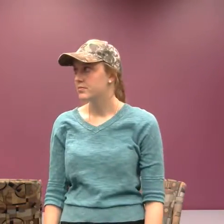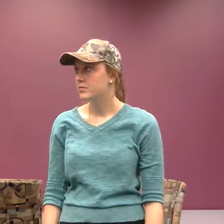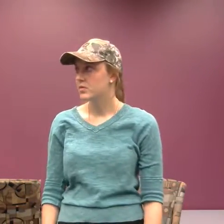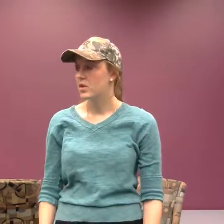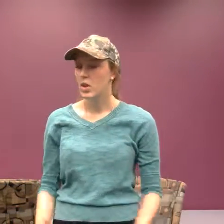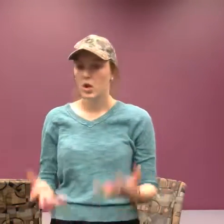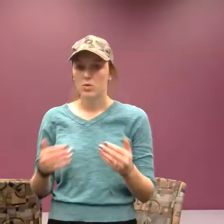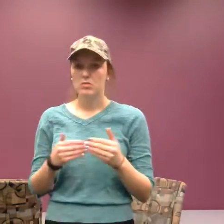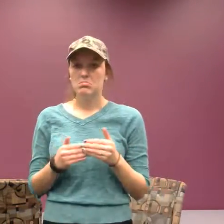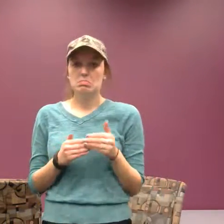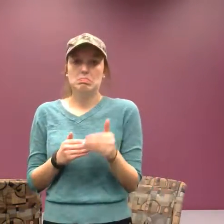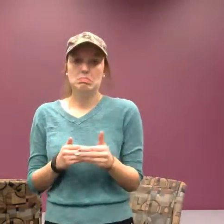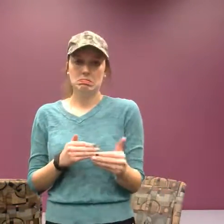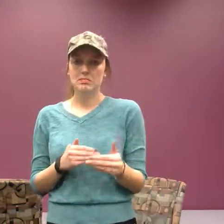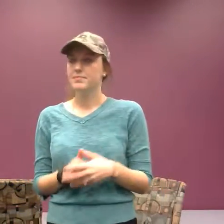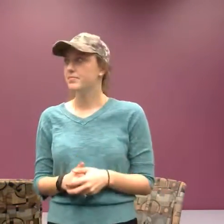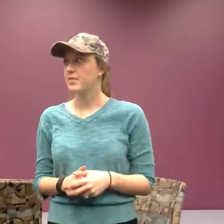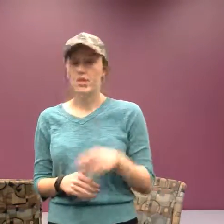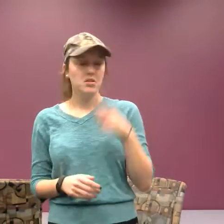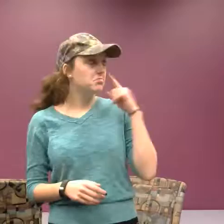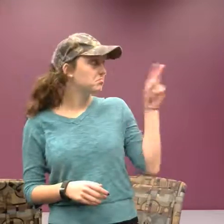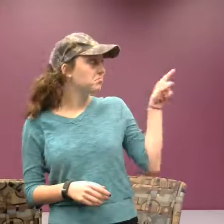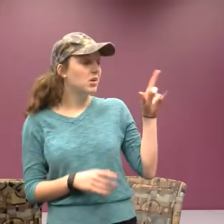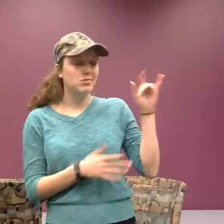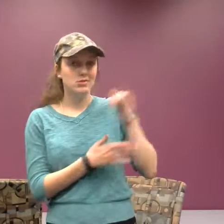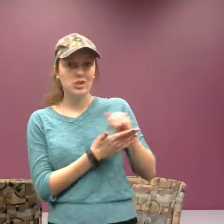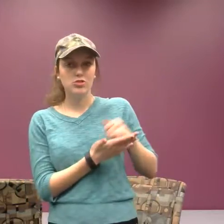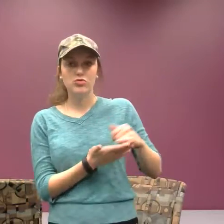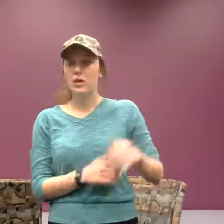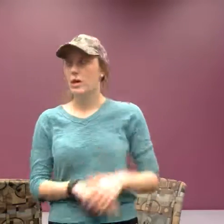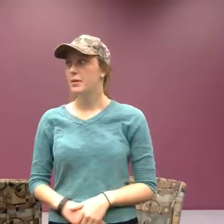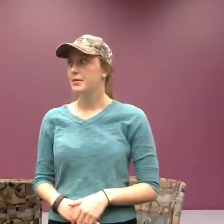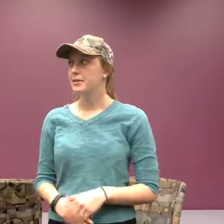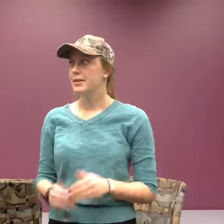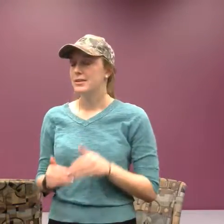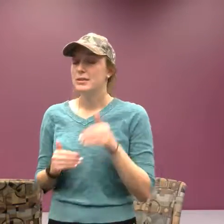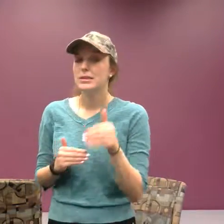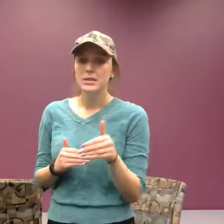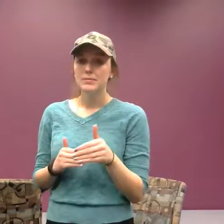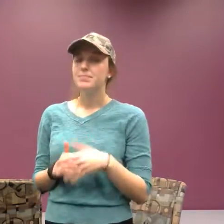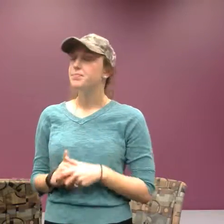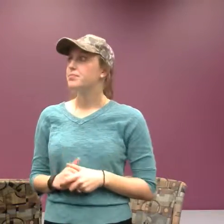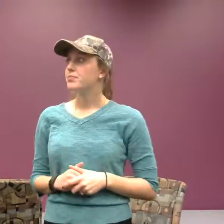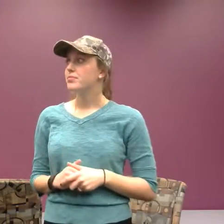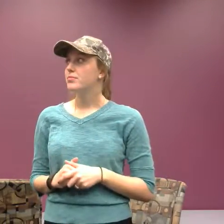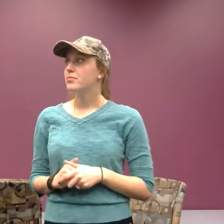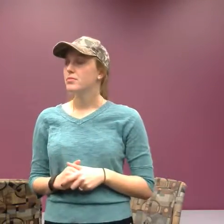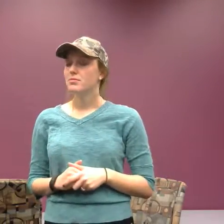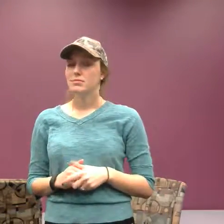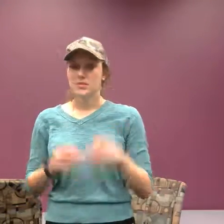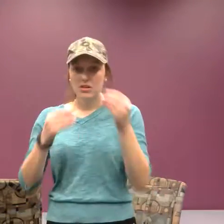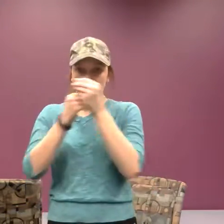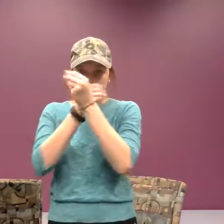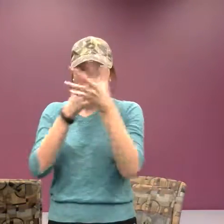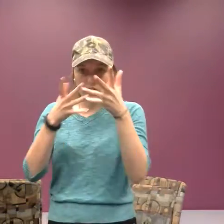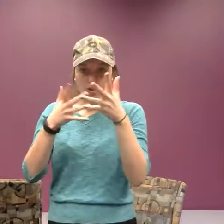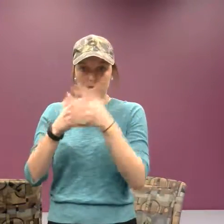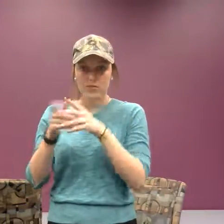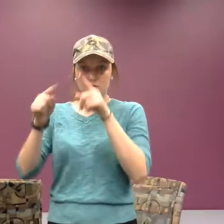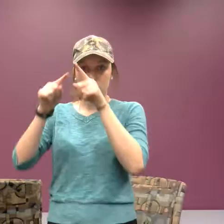here. Suppose we went on further to say the perimeter of this triangle